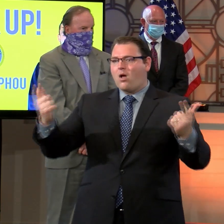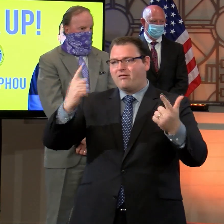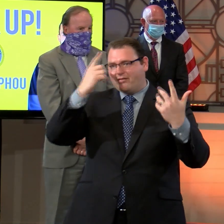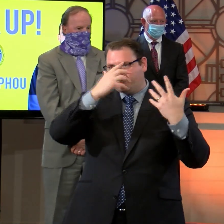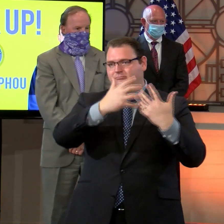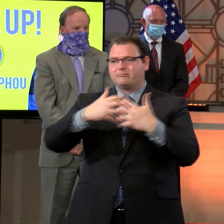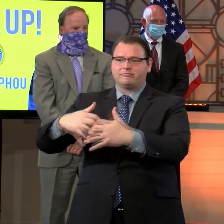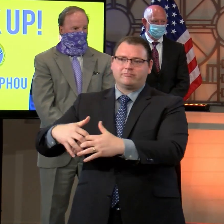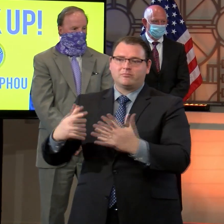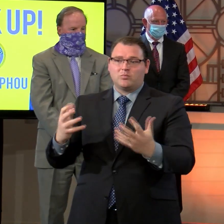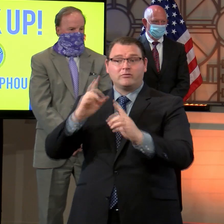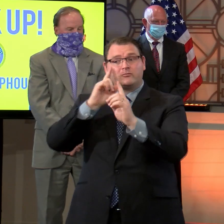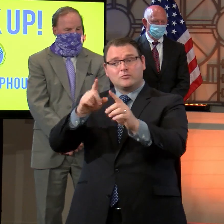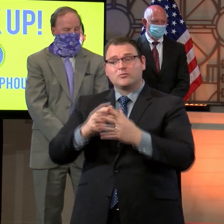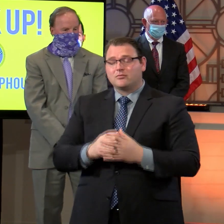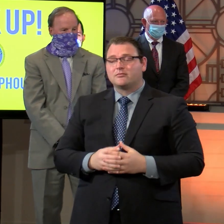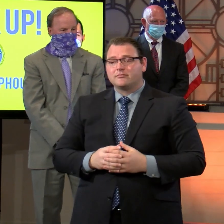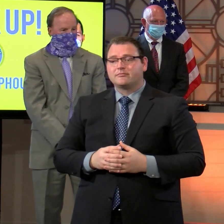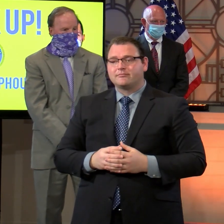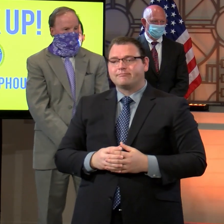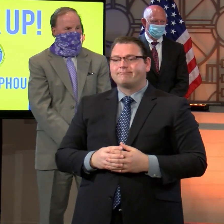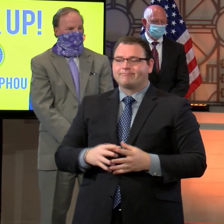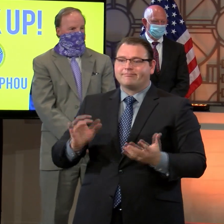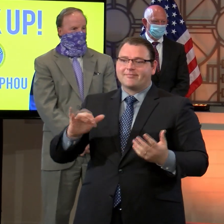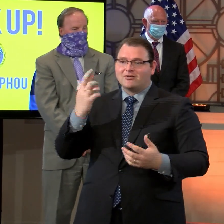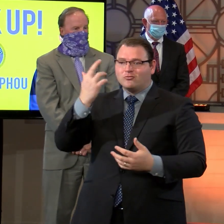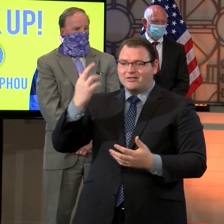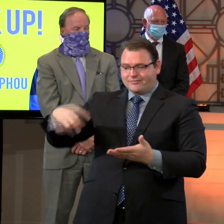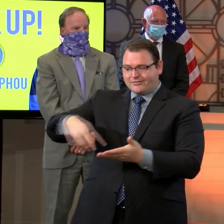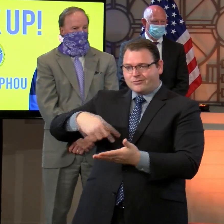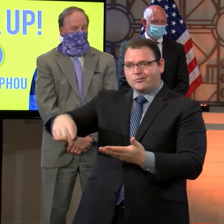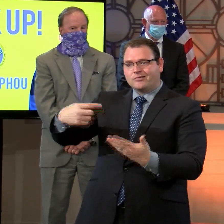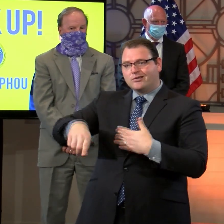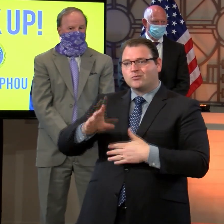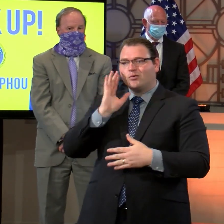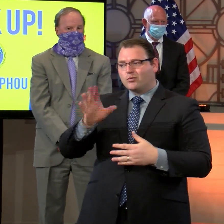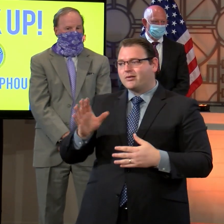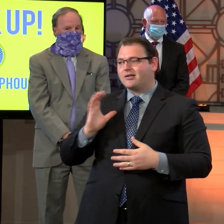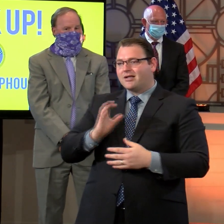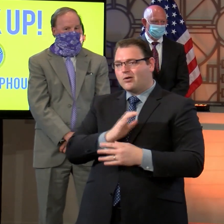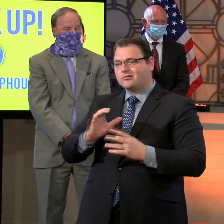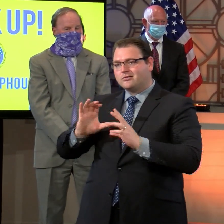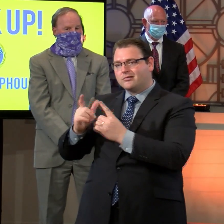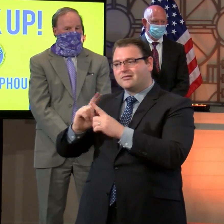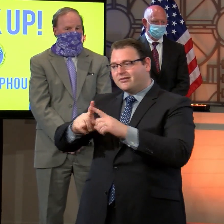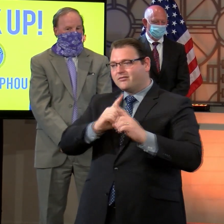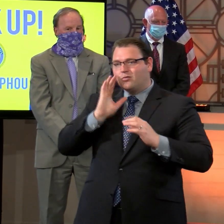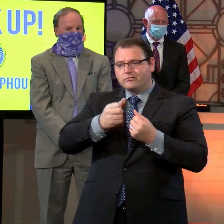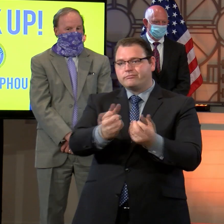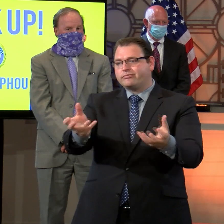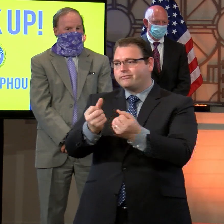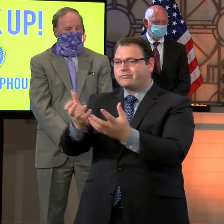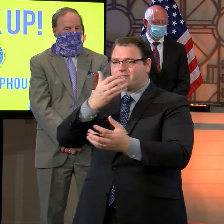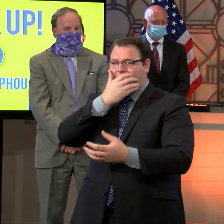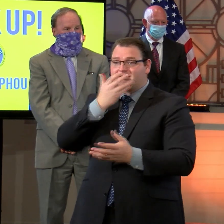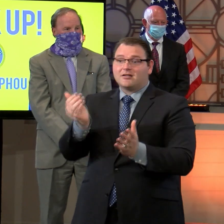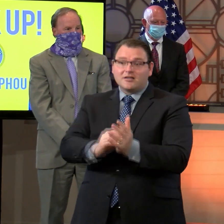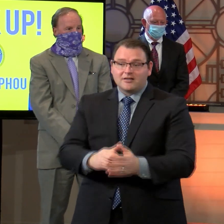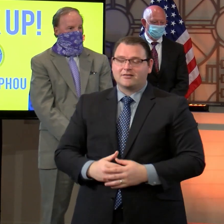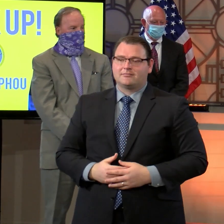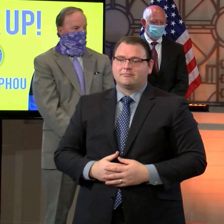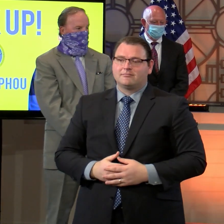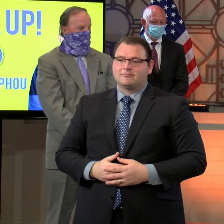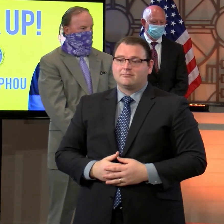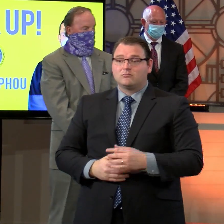members and others will be distributing masks again. And so if you're going to the malls, if you're going to